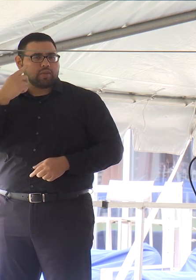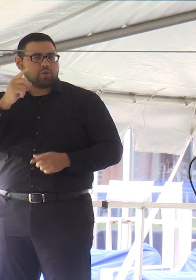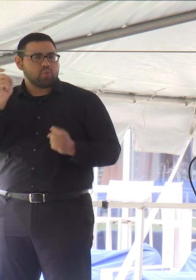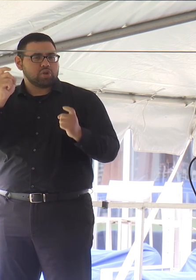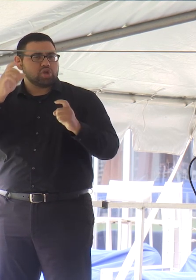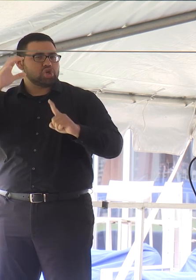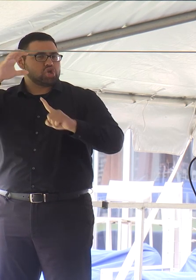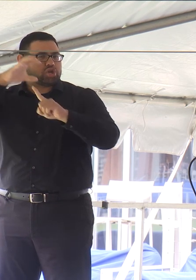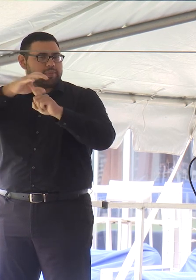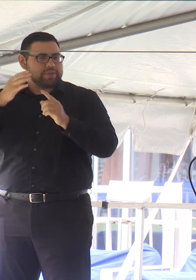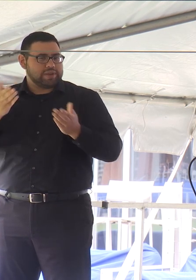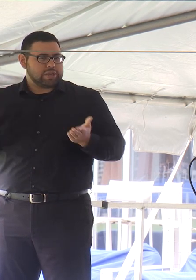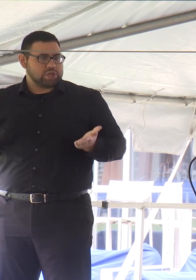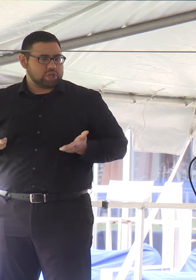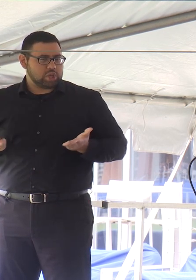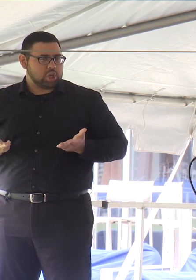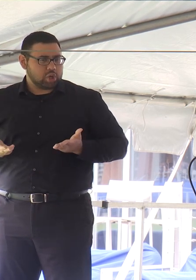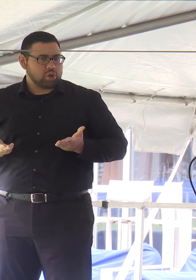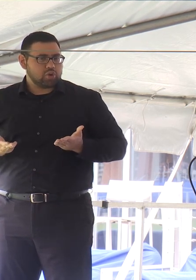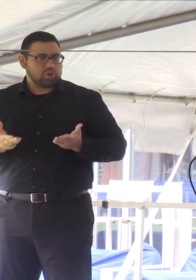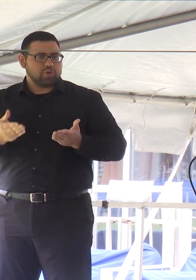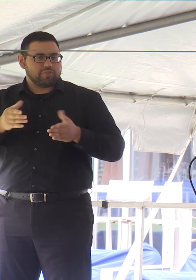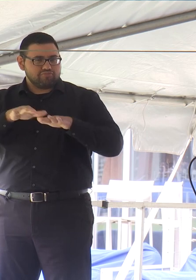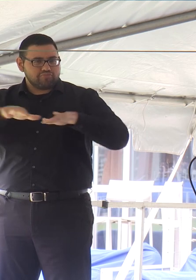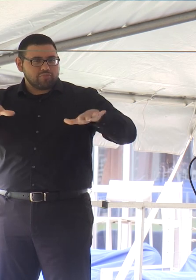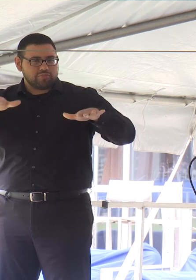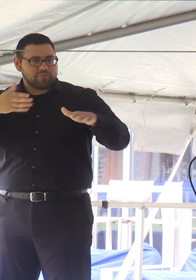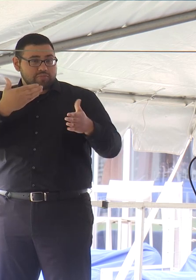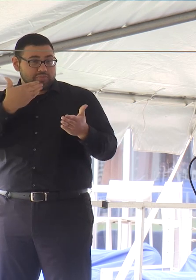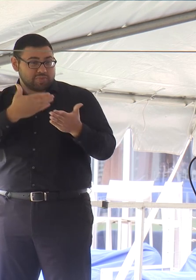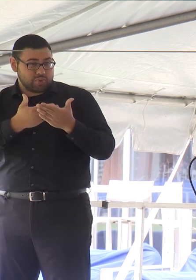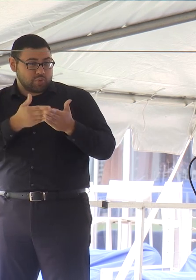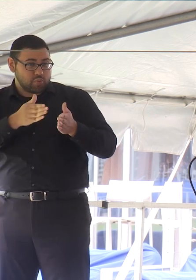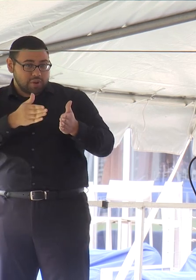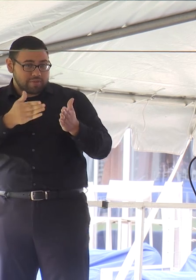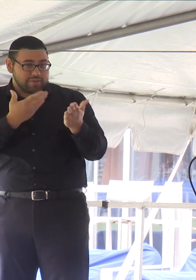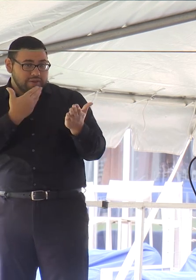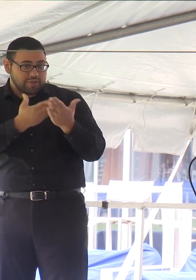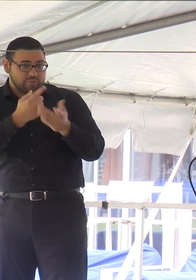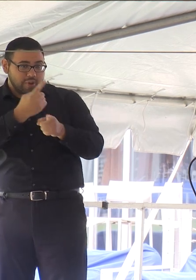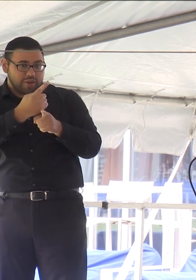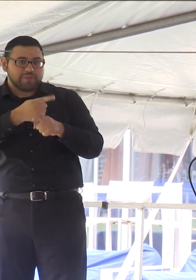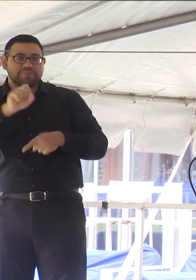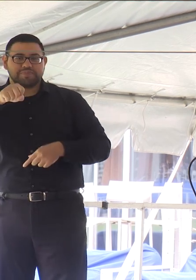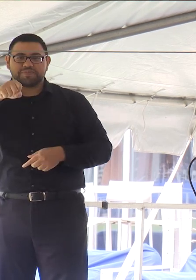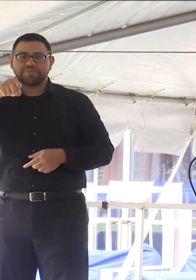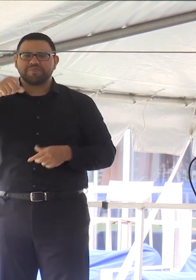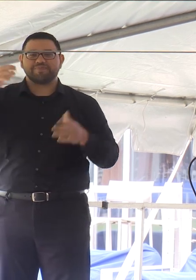winning a championship right here at Vackar Stadium would go a long way, huh?